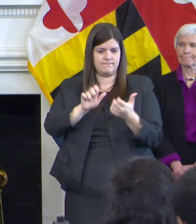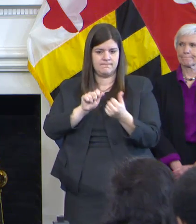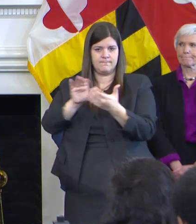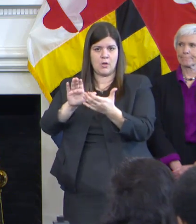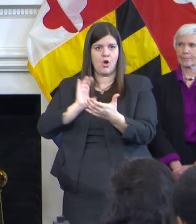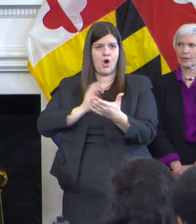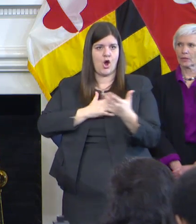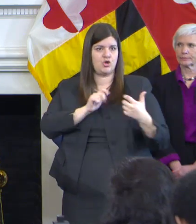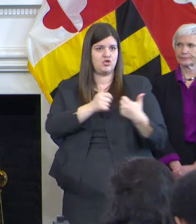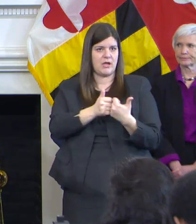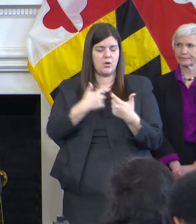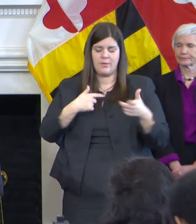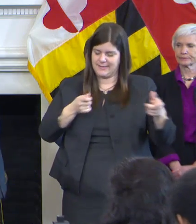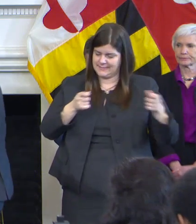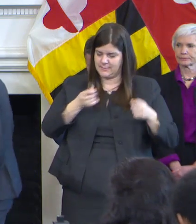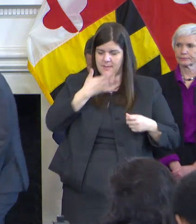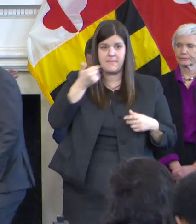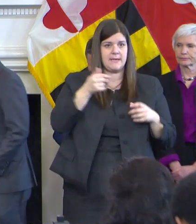Speaker.